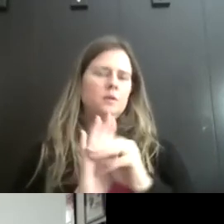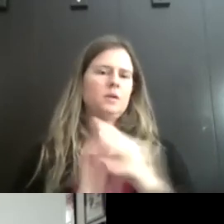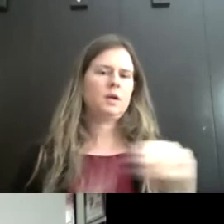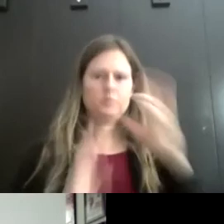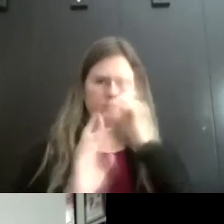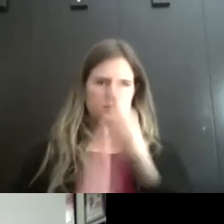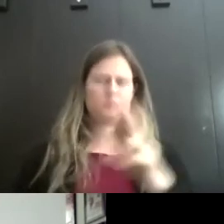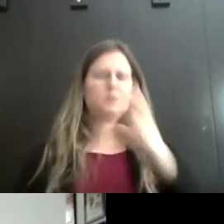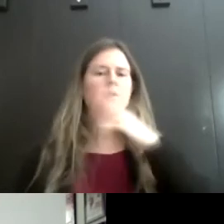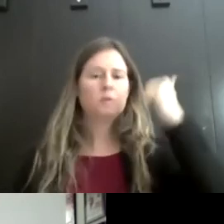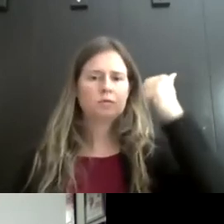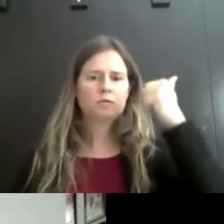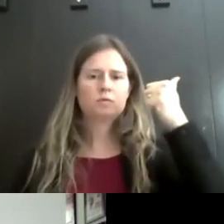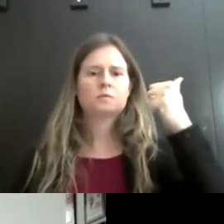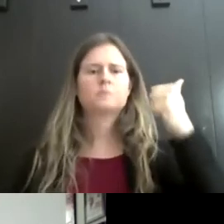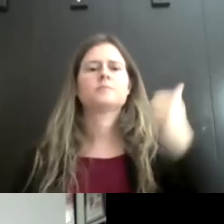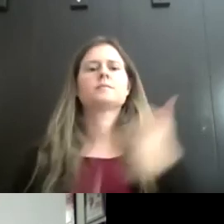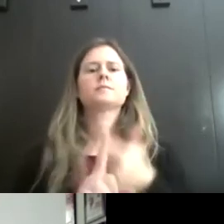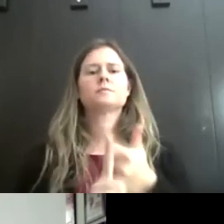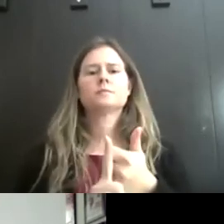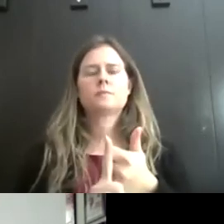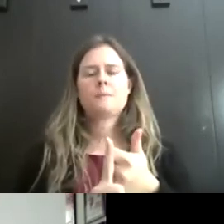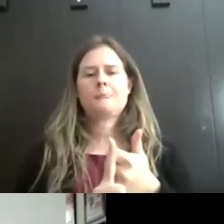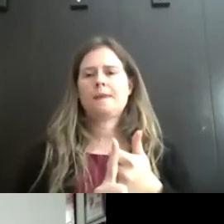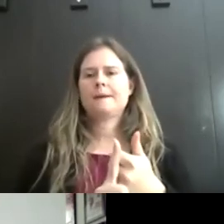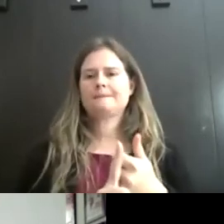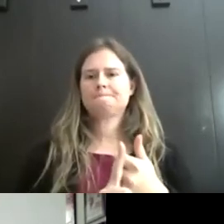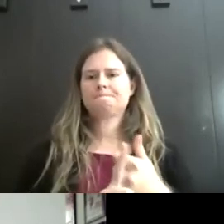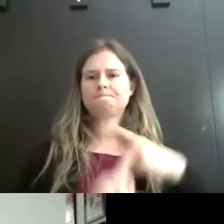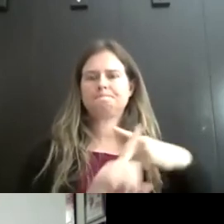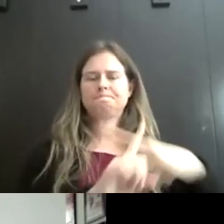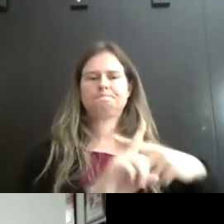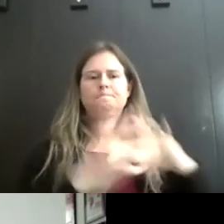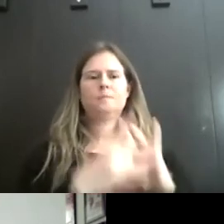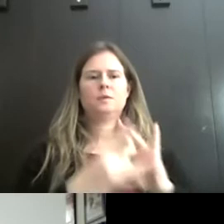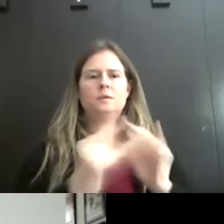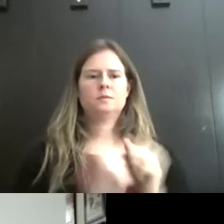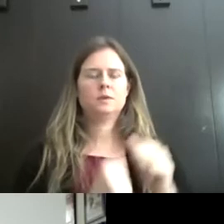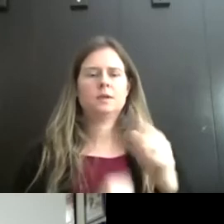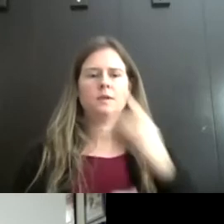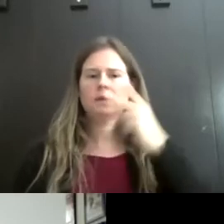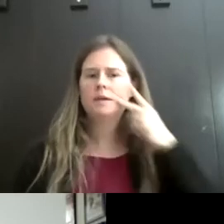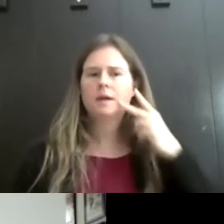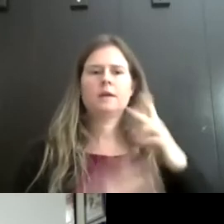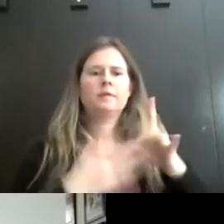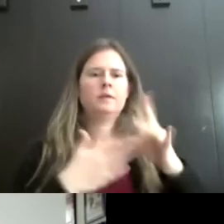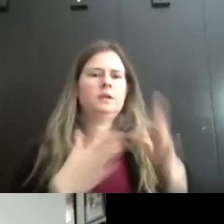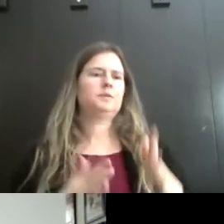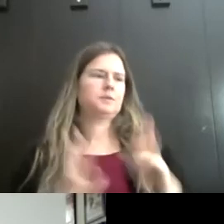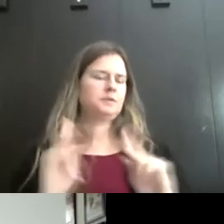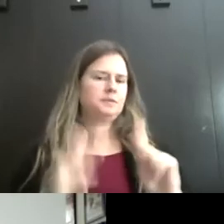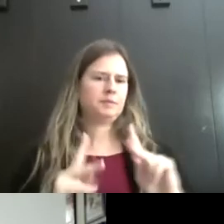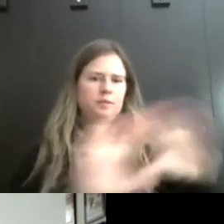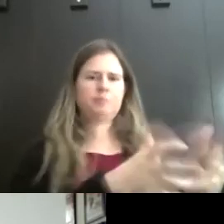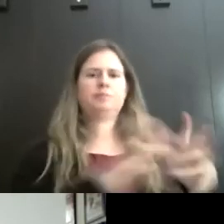He's also someone who has a very positive relationship with many of the Native leaders and Native people in California,